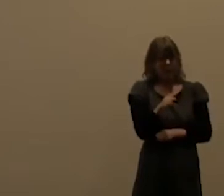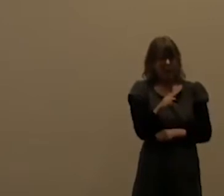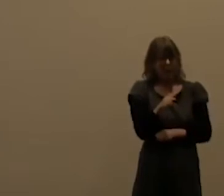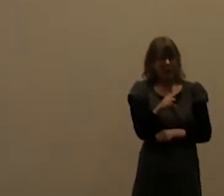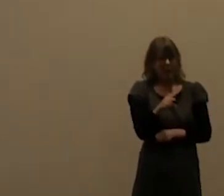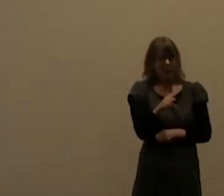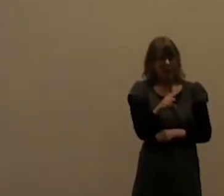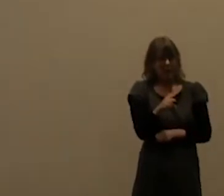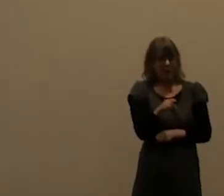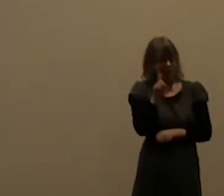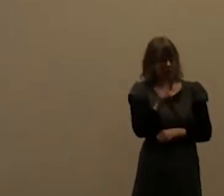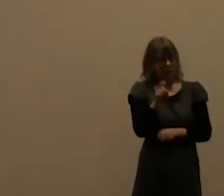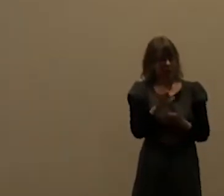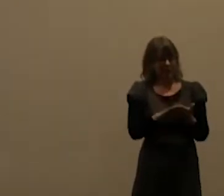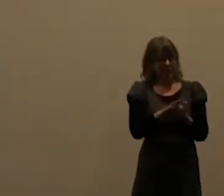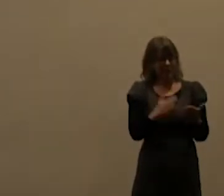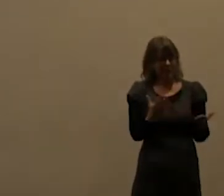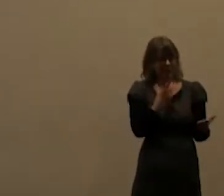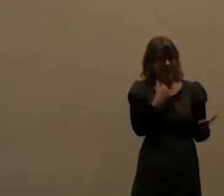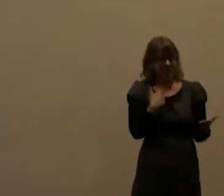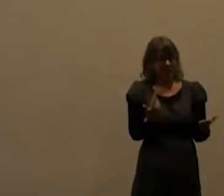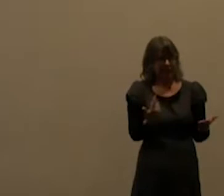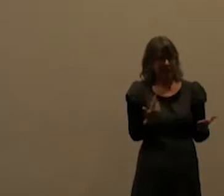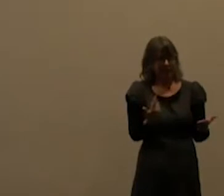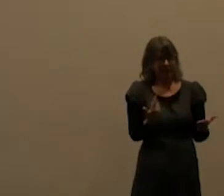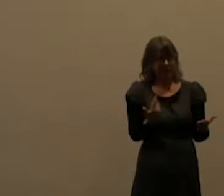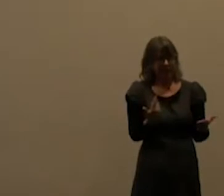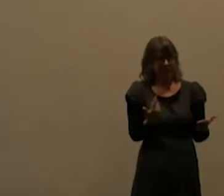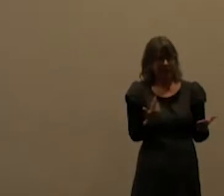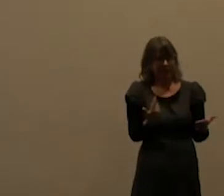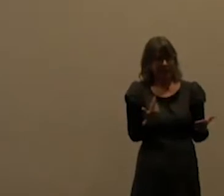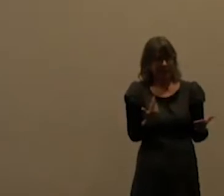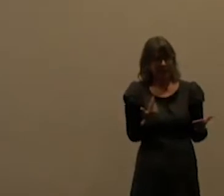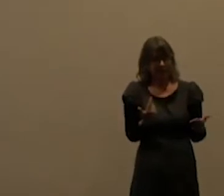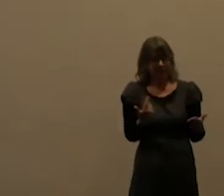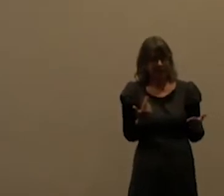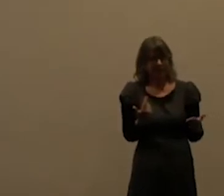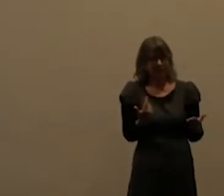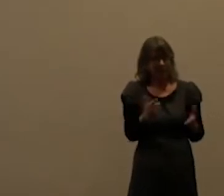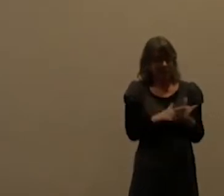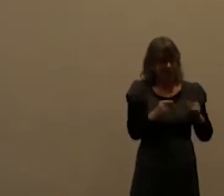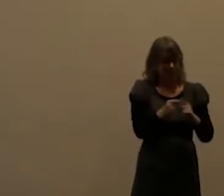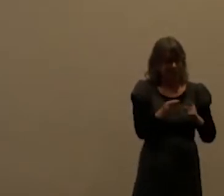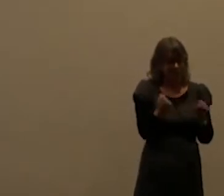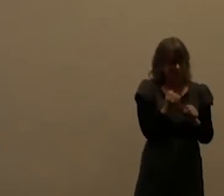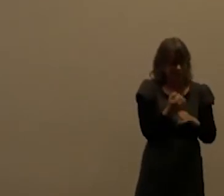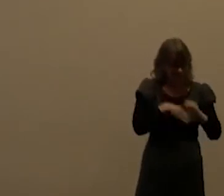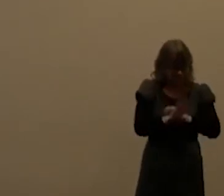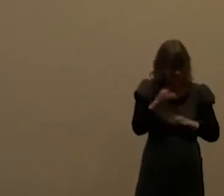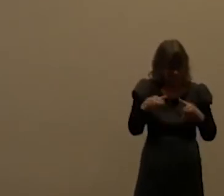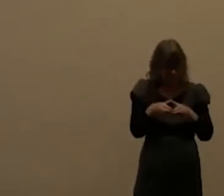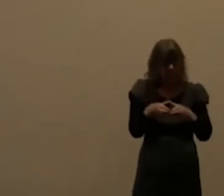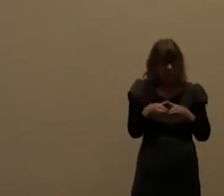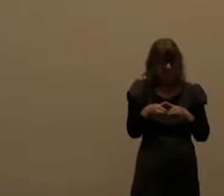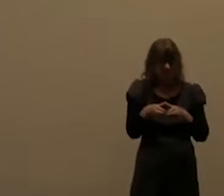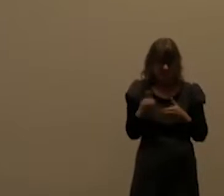And just really with the click of a button there, I have a Power App that I've already built integrated in Teams as a tab. So now I can save that. We